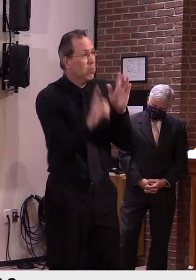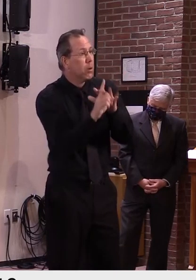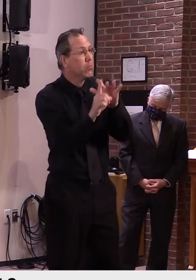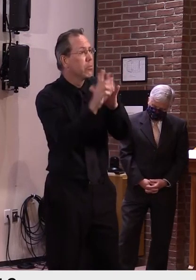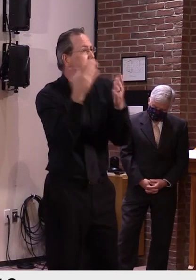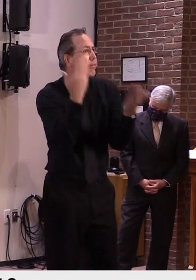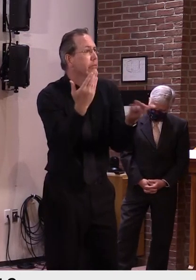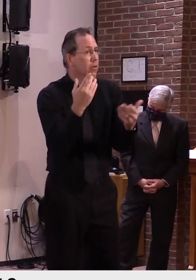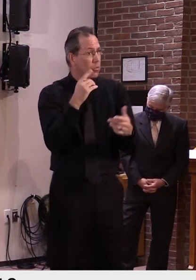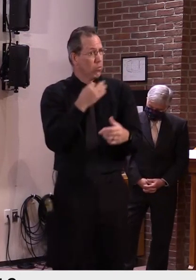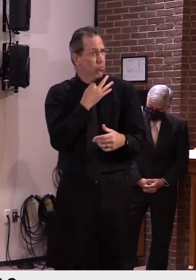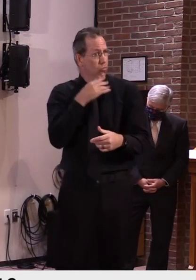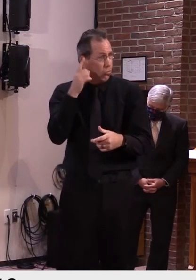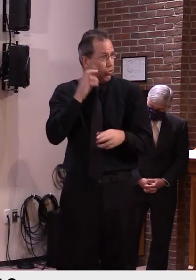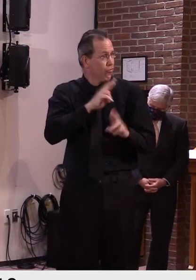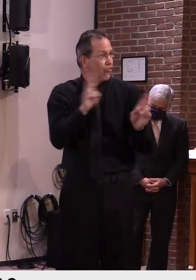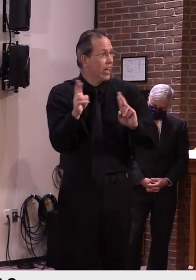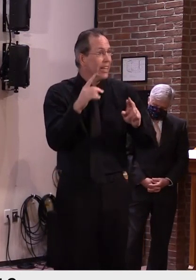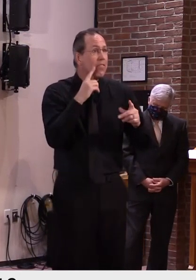political